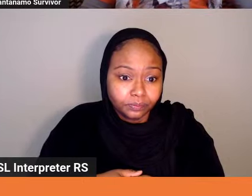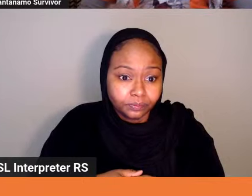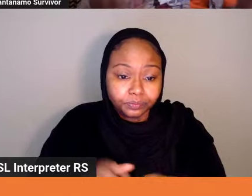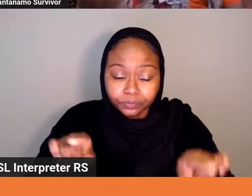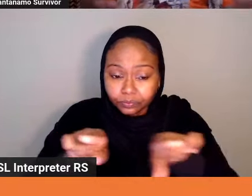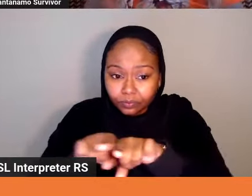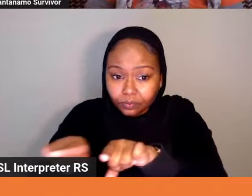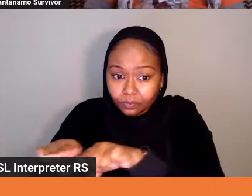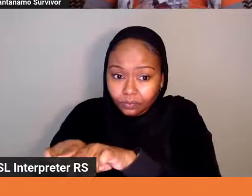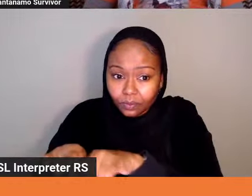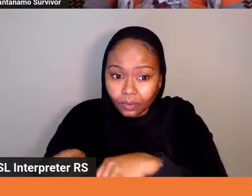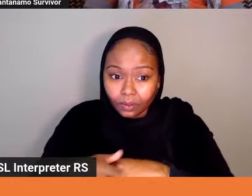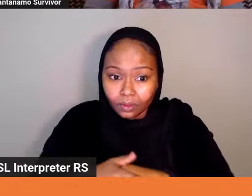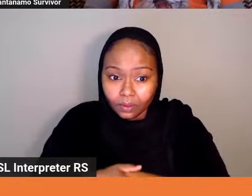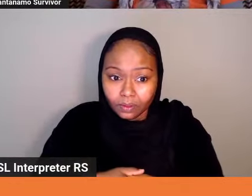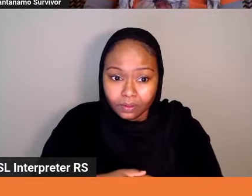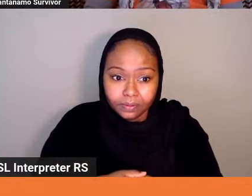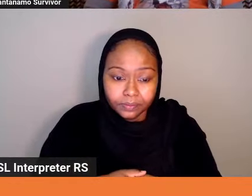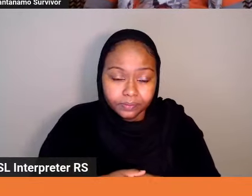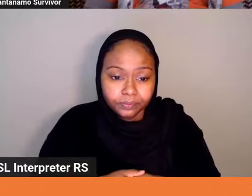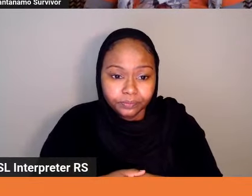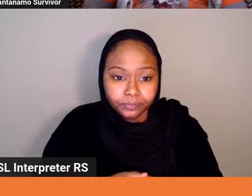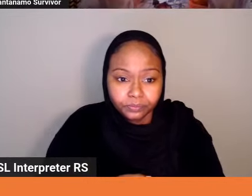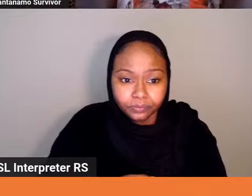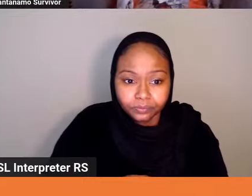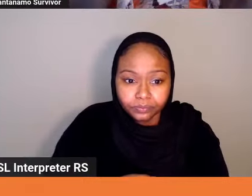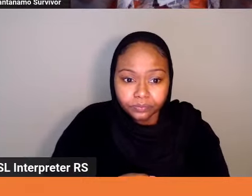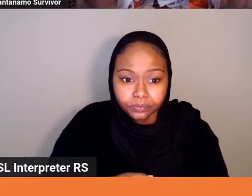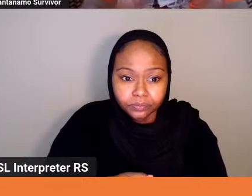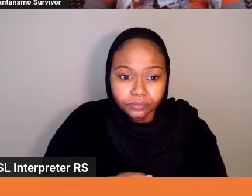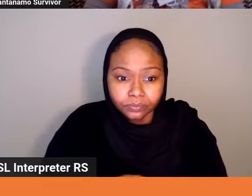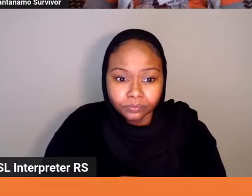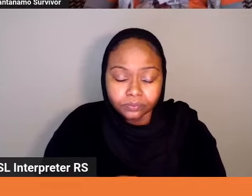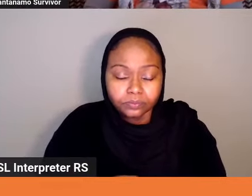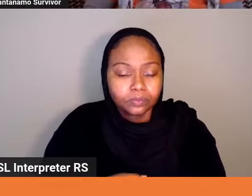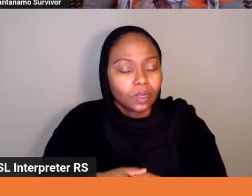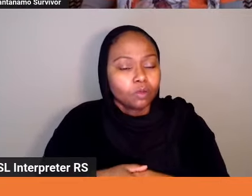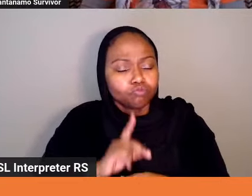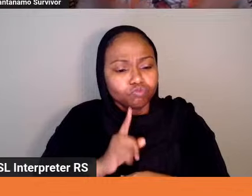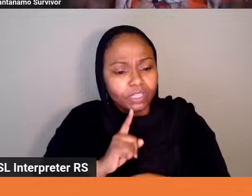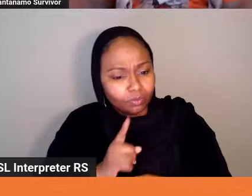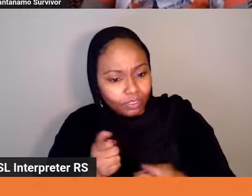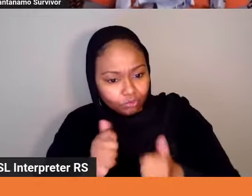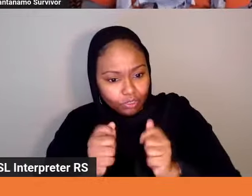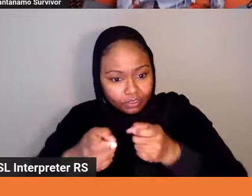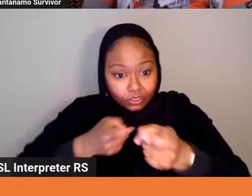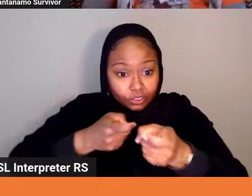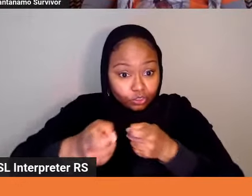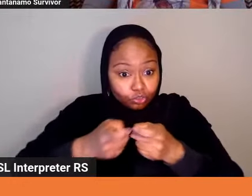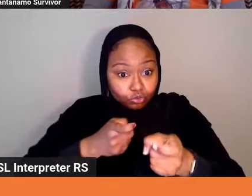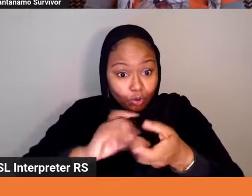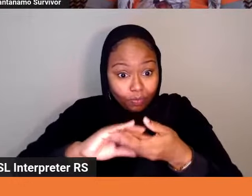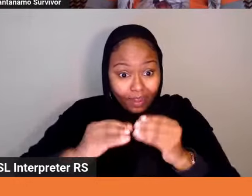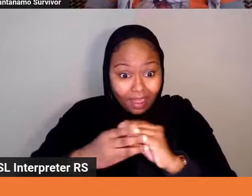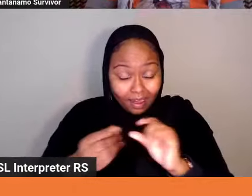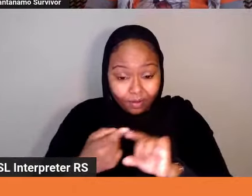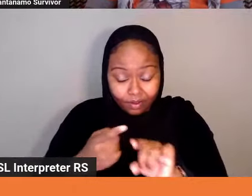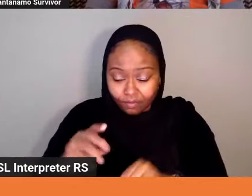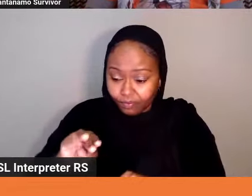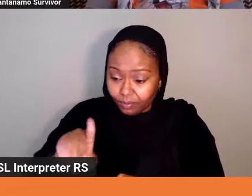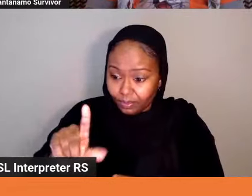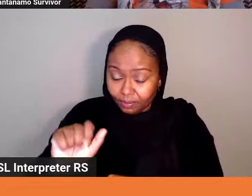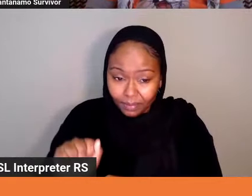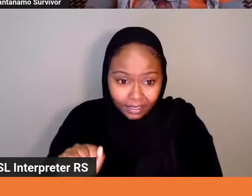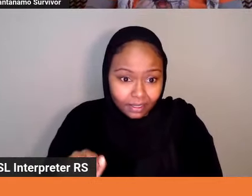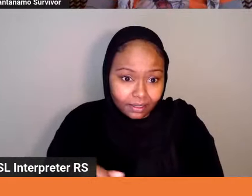speaking, you know, like fighting for the truth is really hard, you know, like controlling the narrative, the media and so on. So I don't